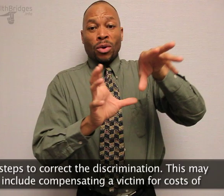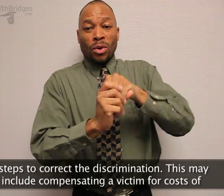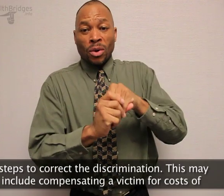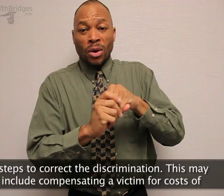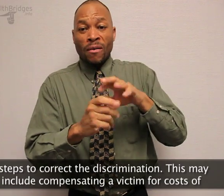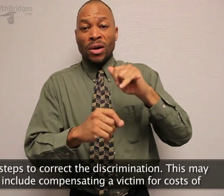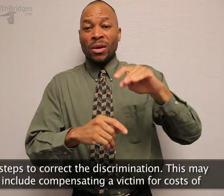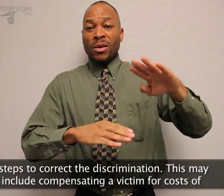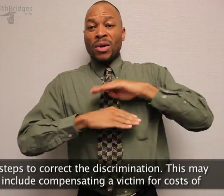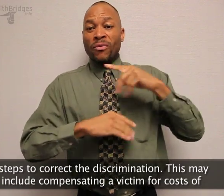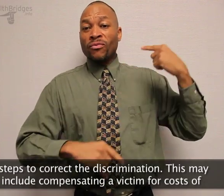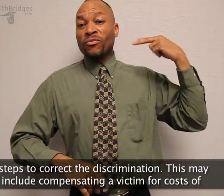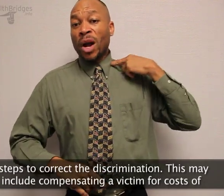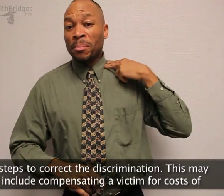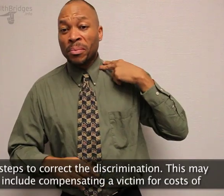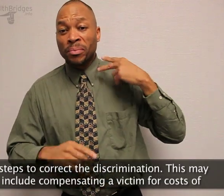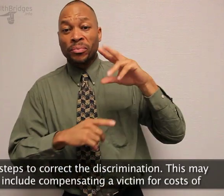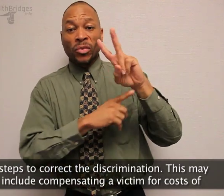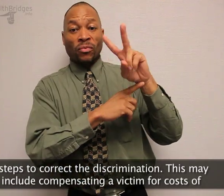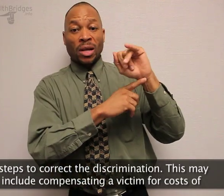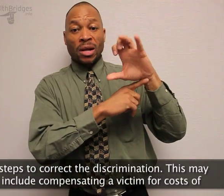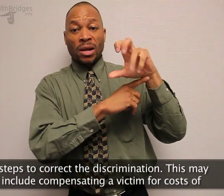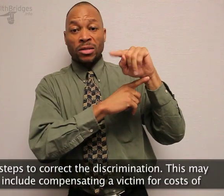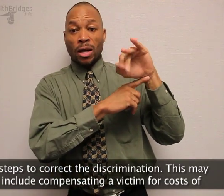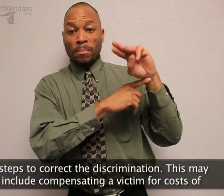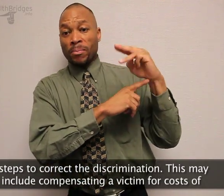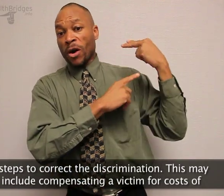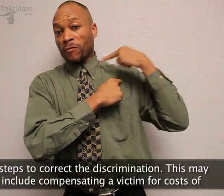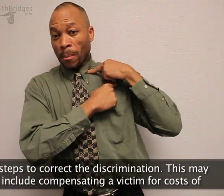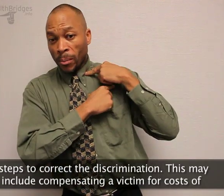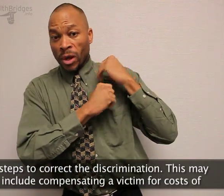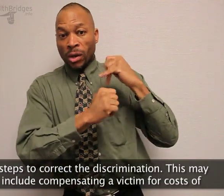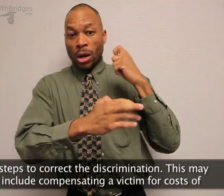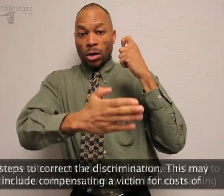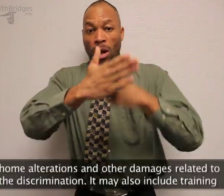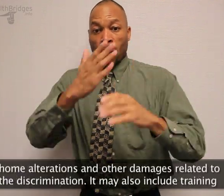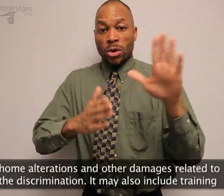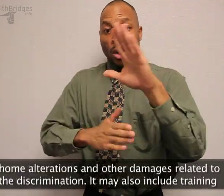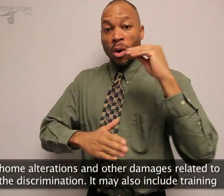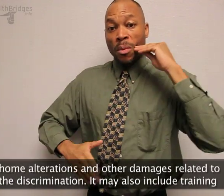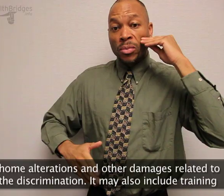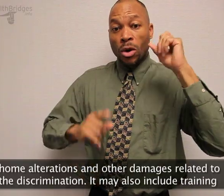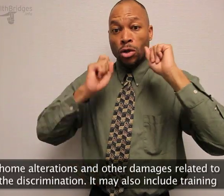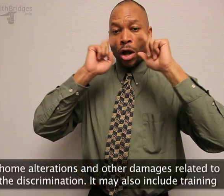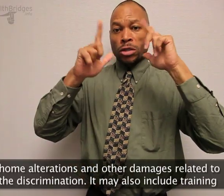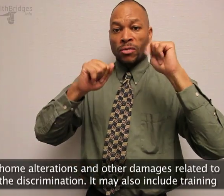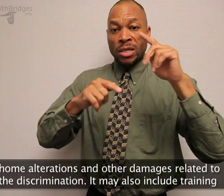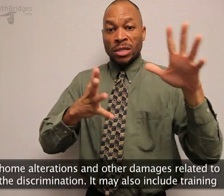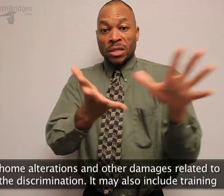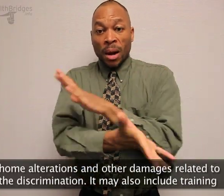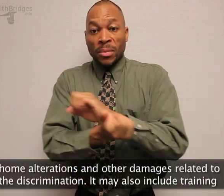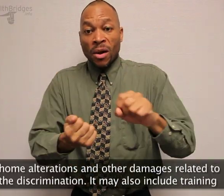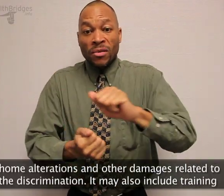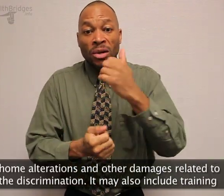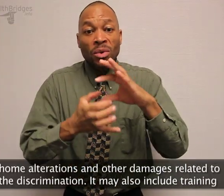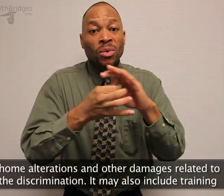This may include compensating a victim for costs of home alterations and other